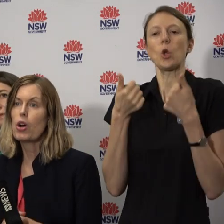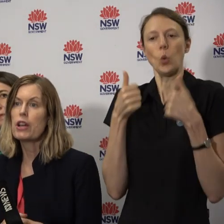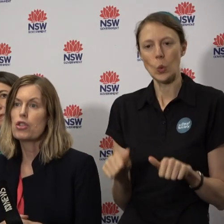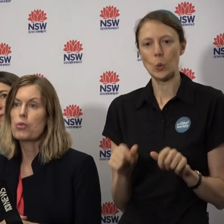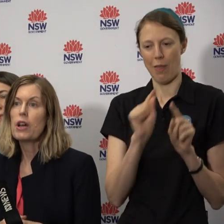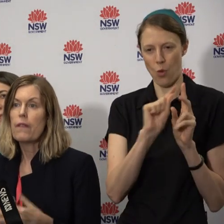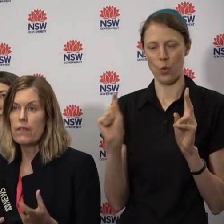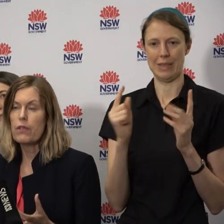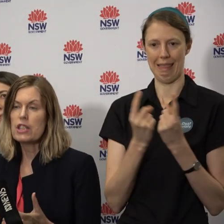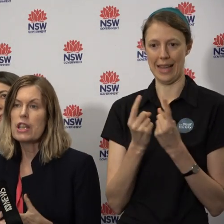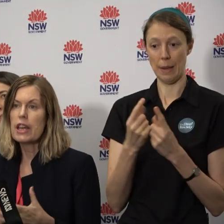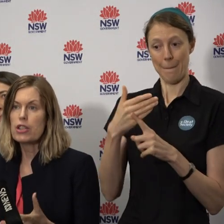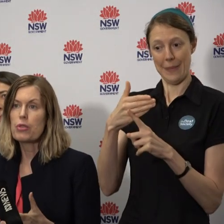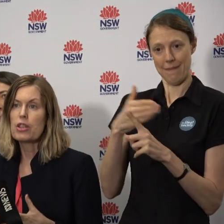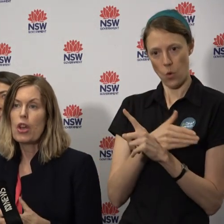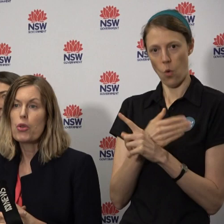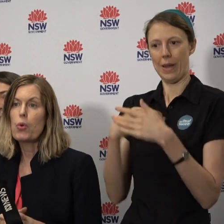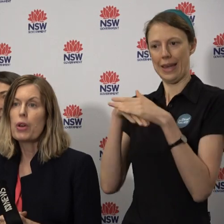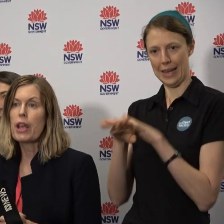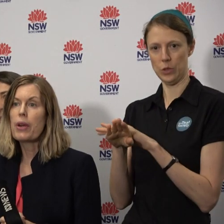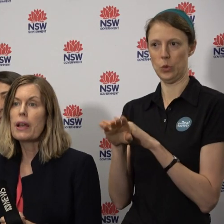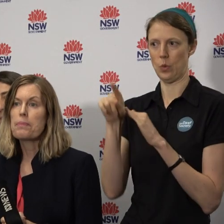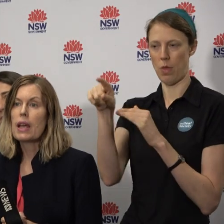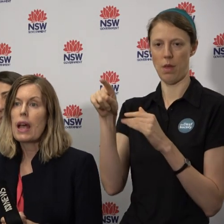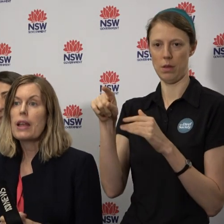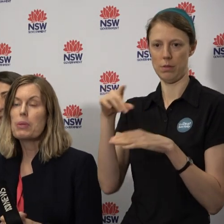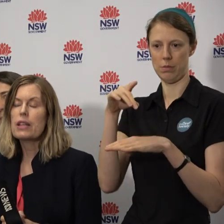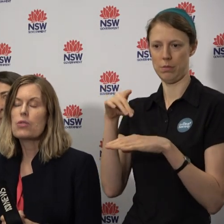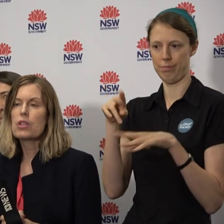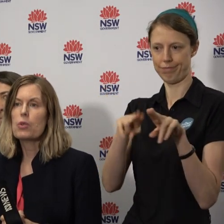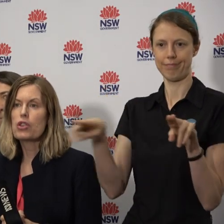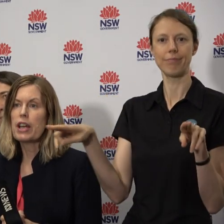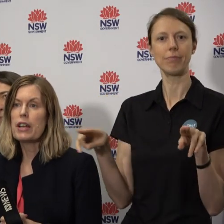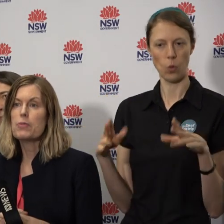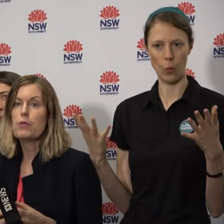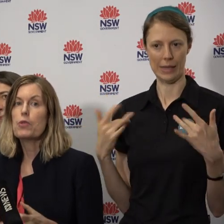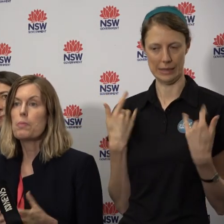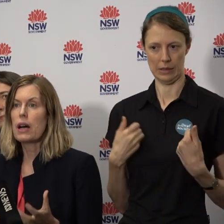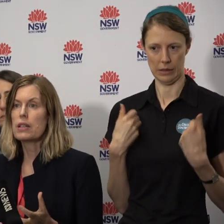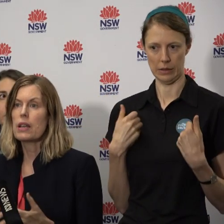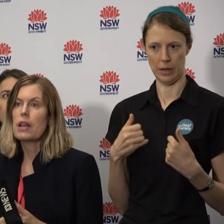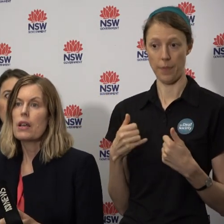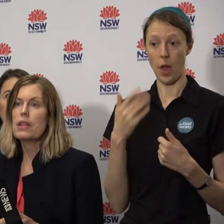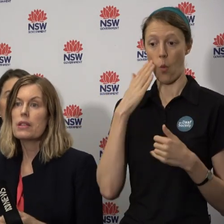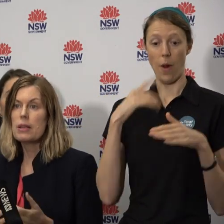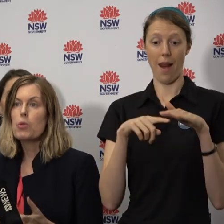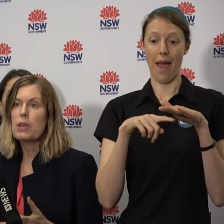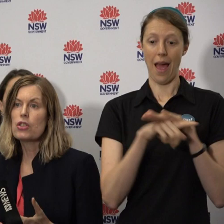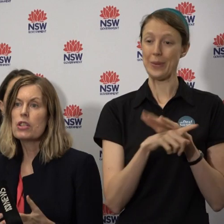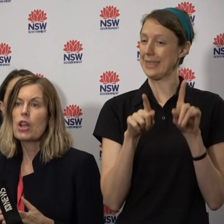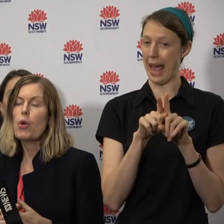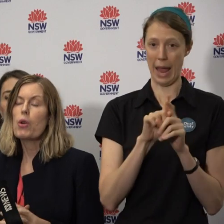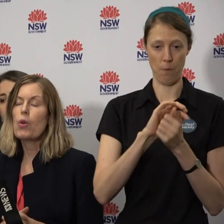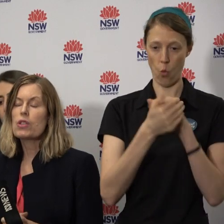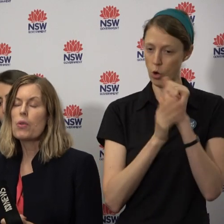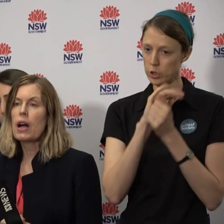hands prior to visiting and entering the ward area. And please also wash your hands before departing. These are simple